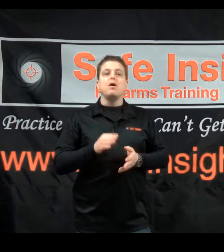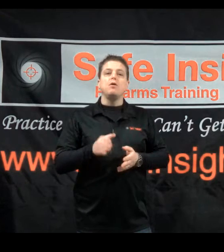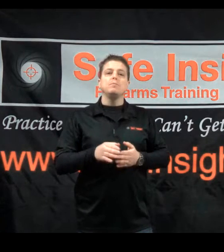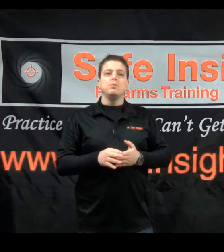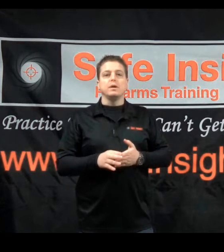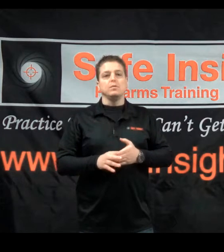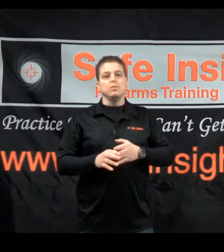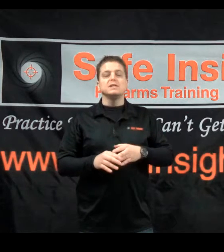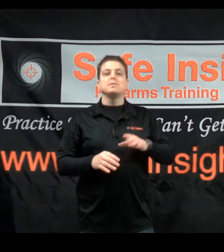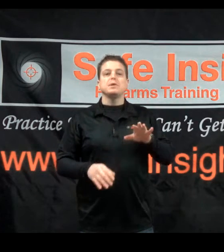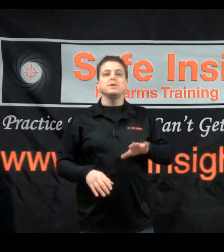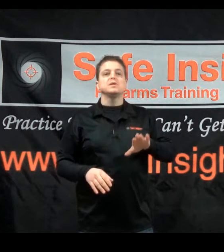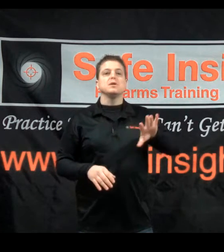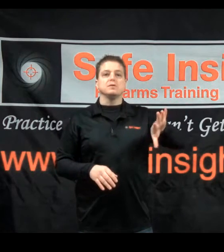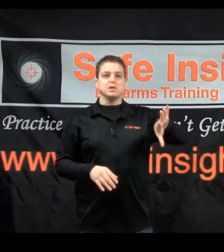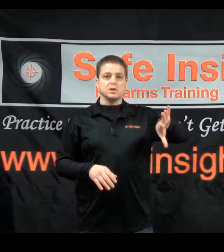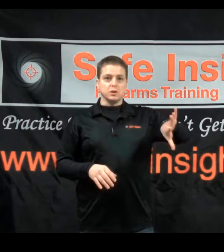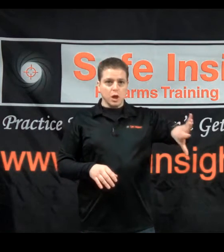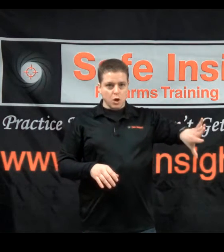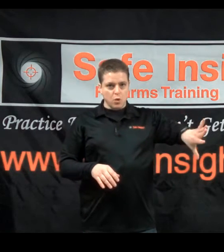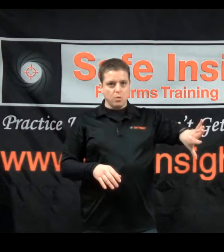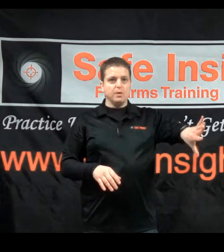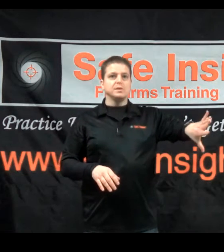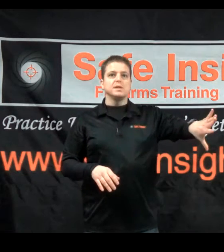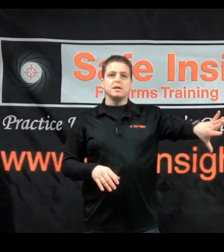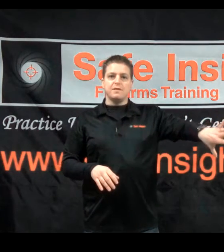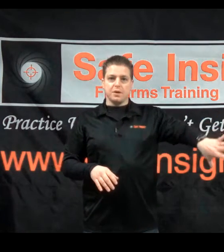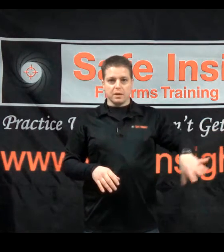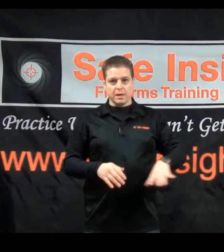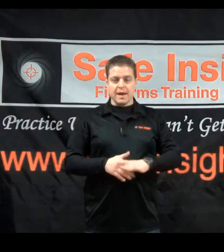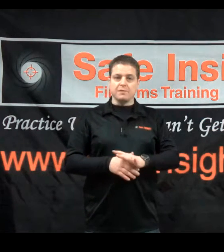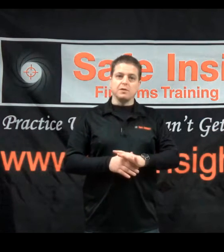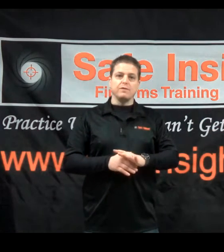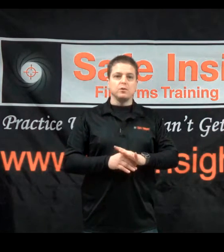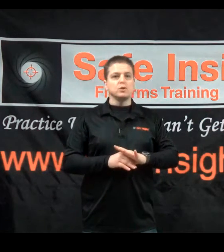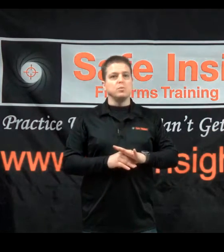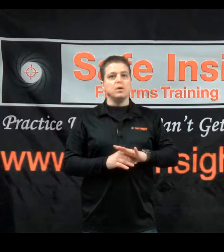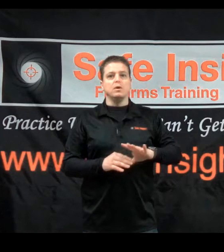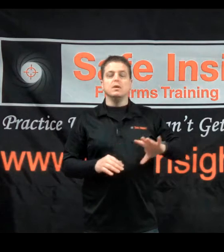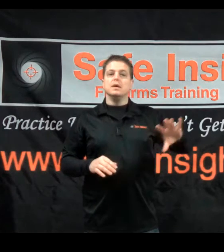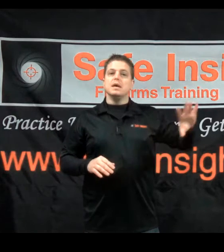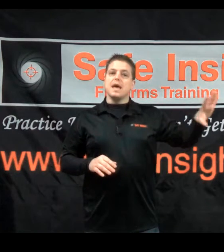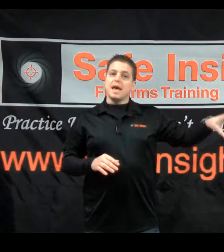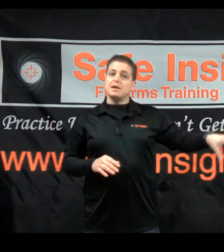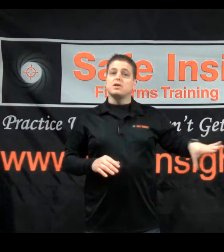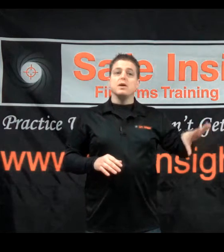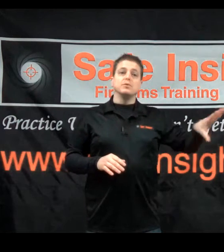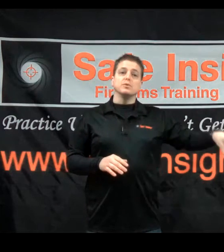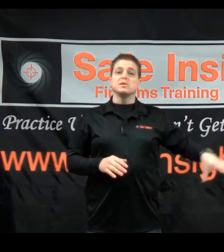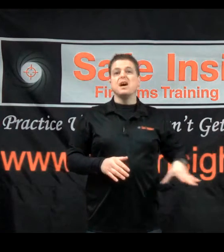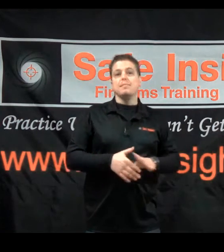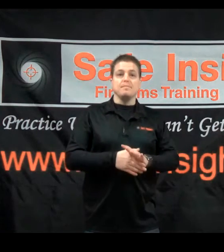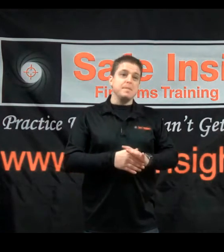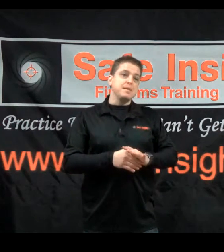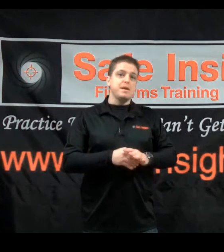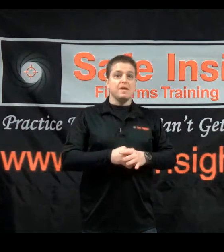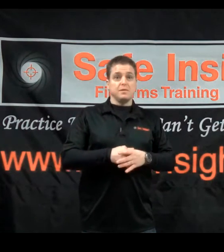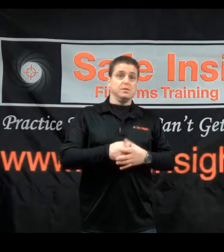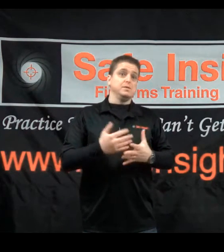hollow point would typically start to slow significantly after the first wall and come to a stop maybe after a